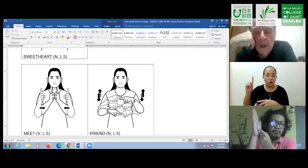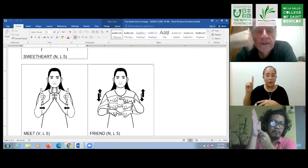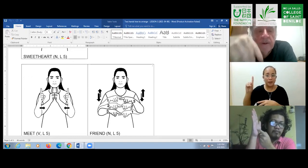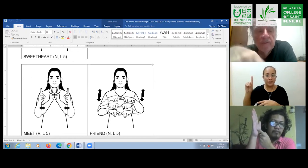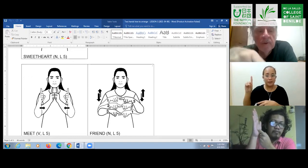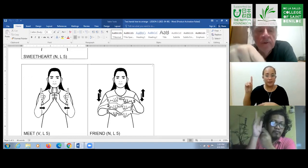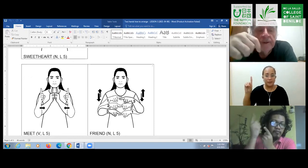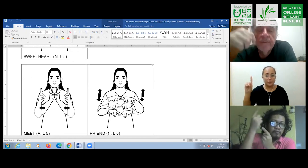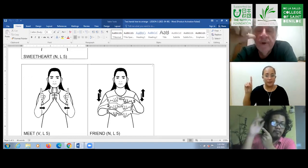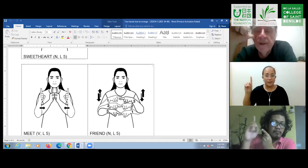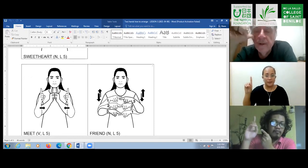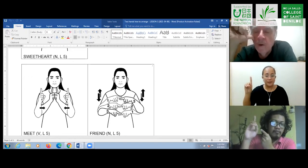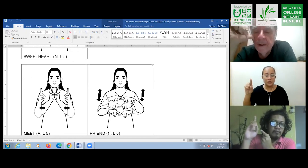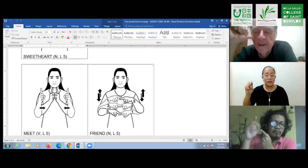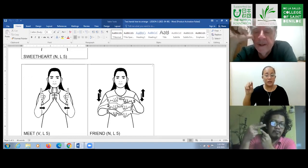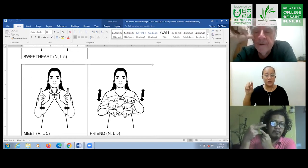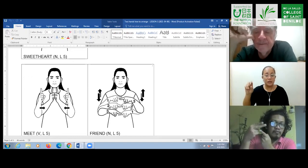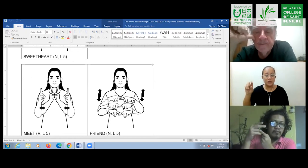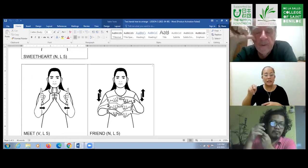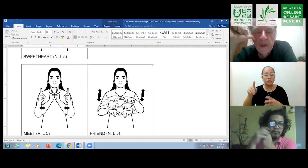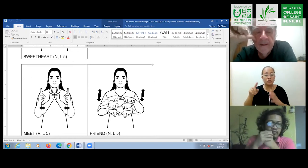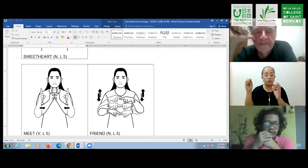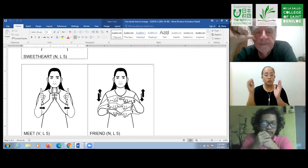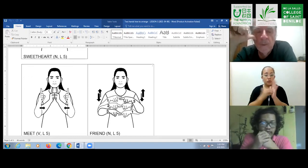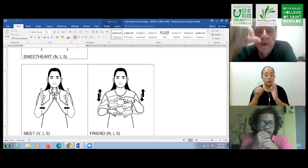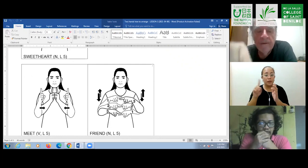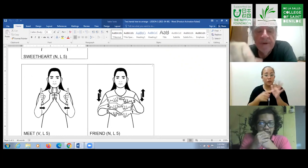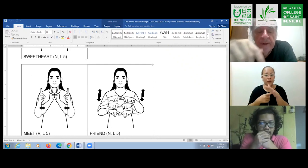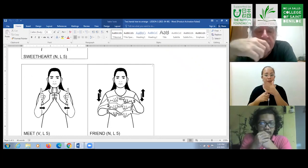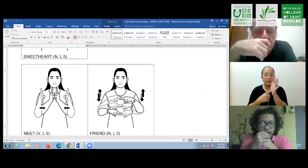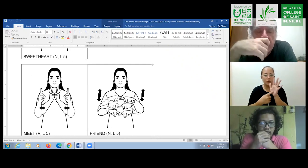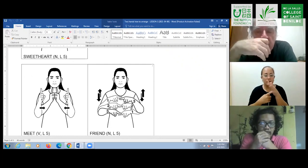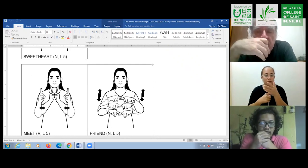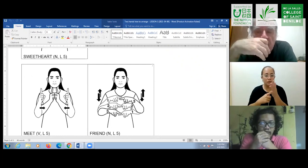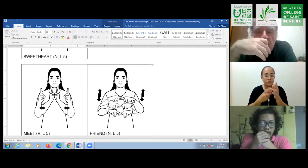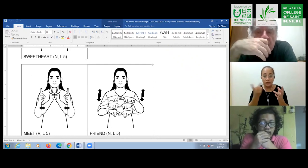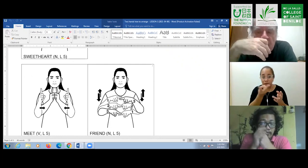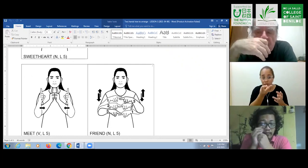Yeah, so you'll need to put in the orientation. Yeah, okay, for these two signs.